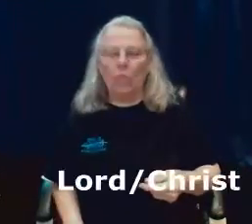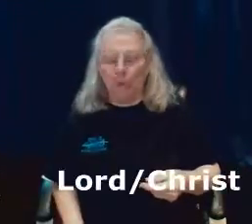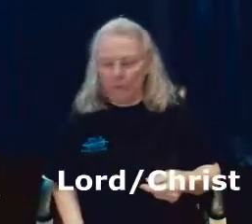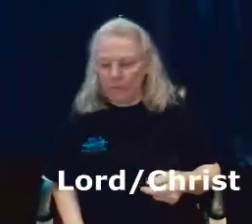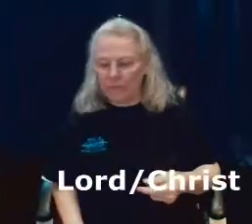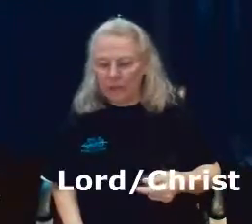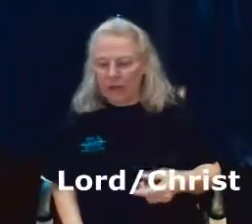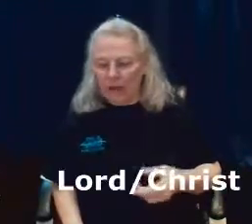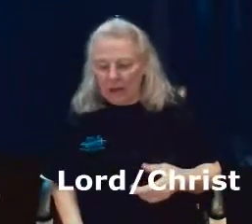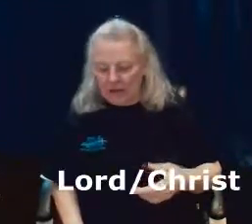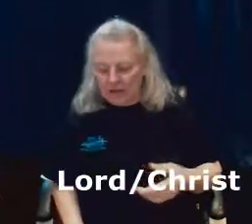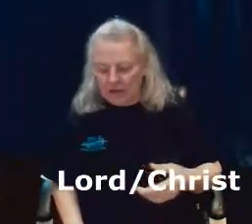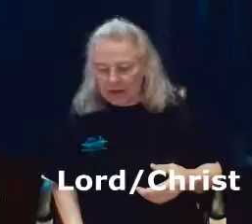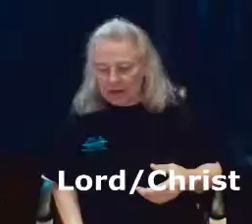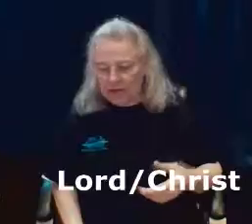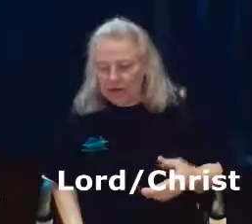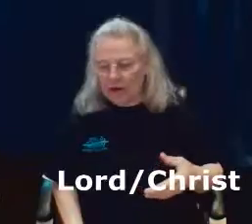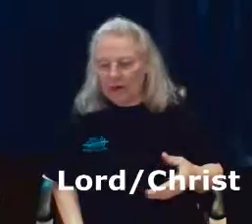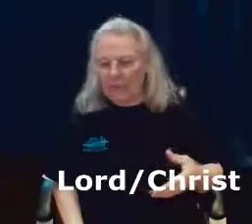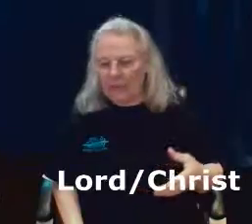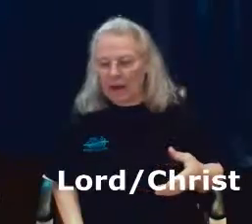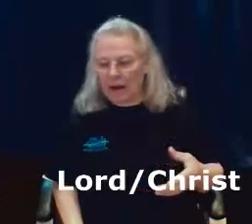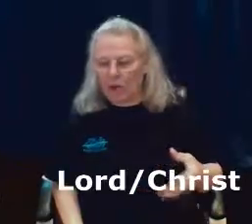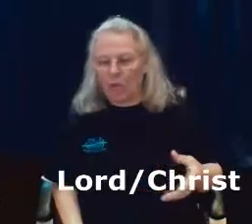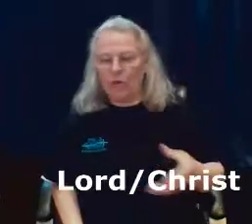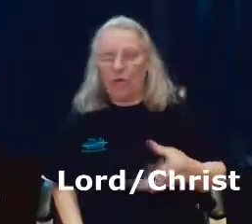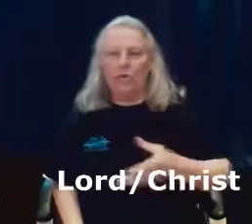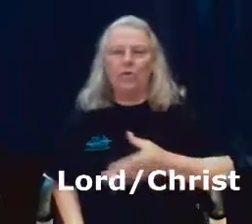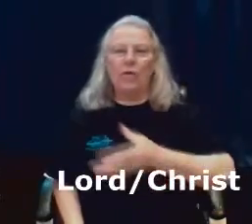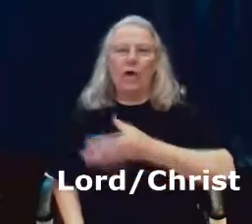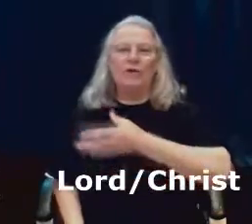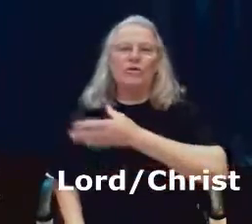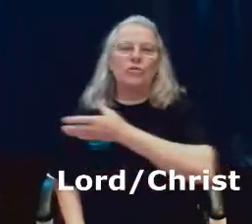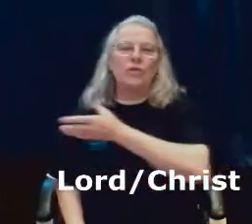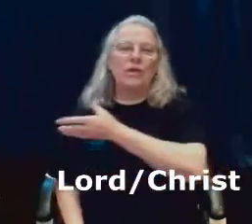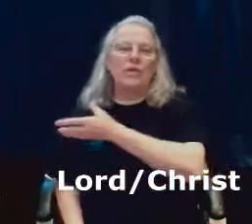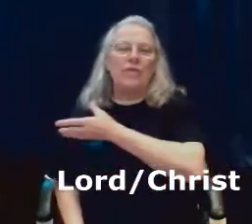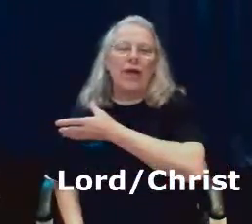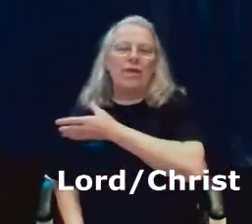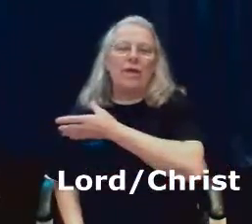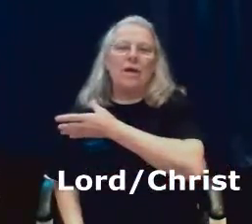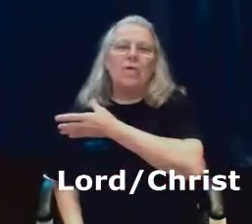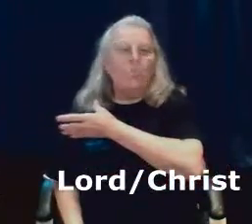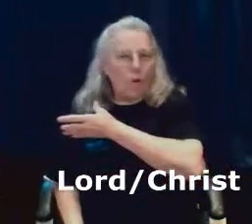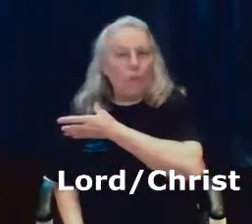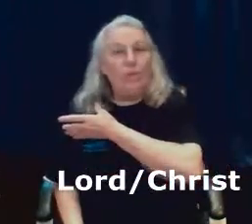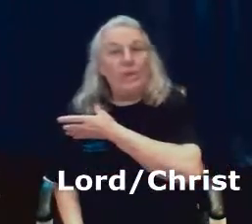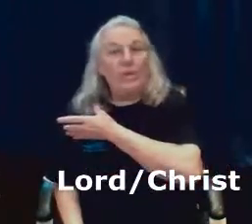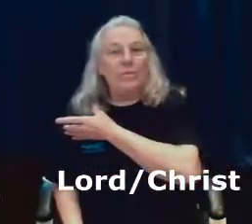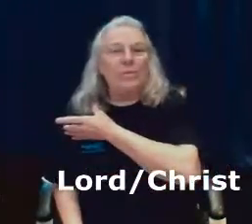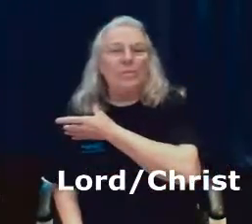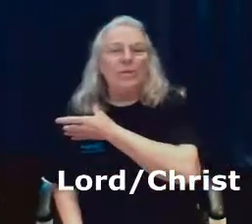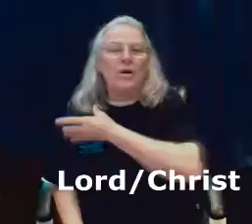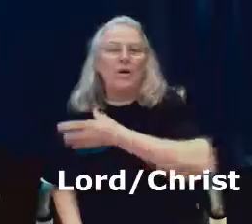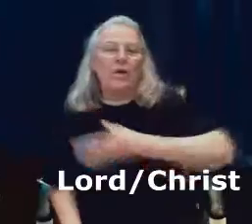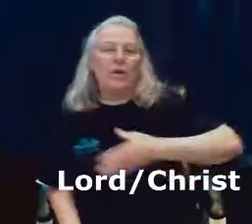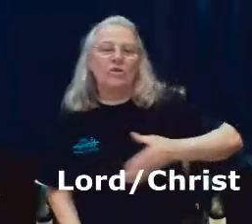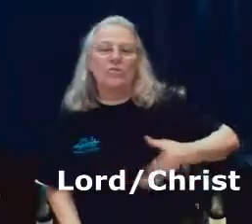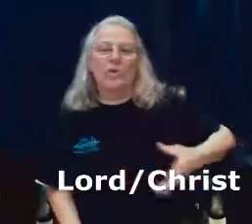Lord. Anytime you're talking about Lord or Christ, you think of that royal ribbon that Miss America wears from